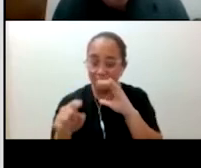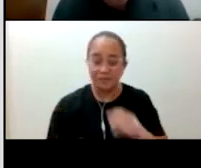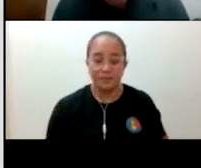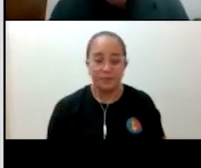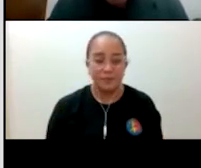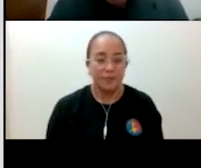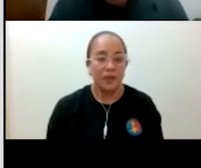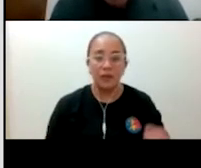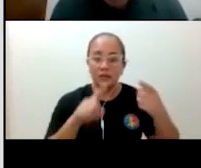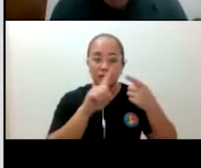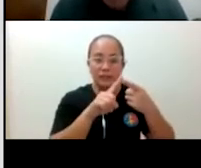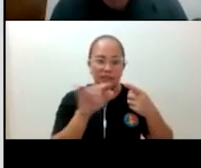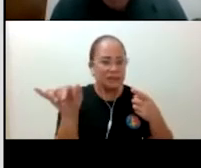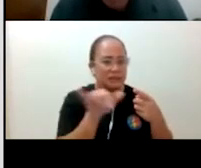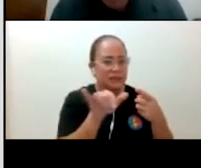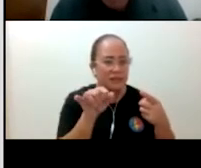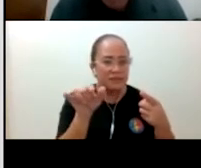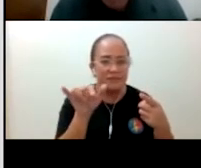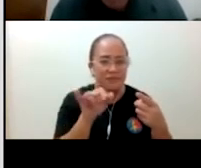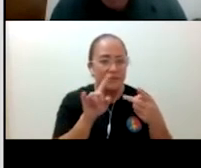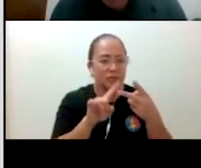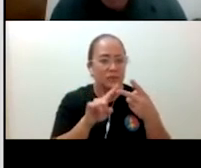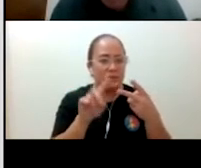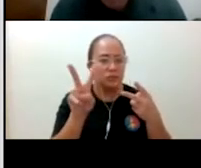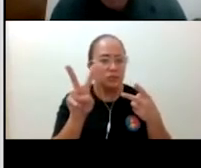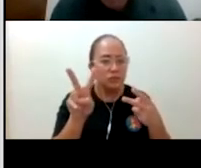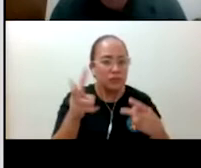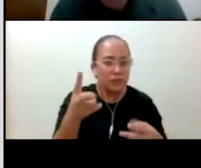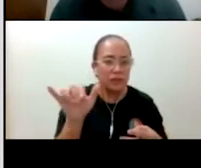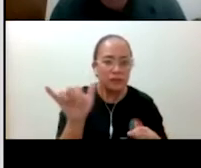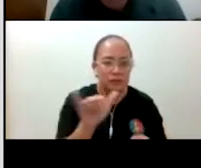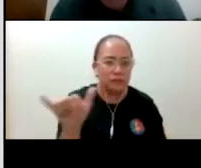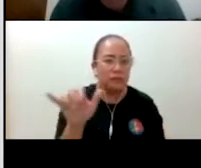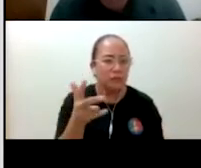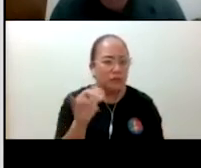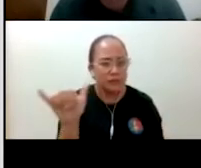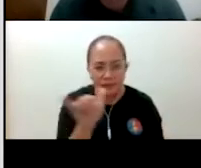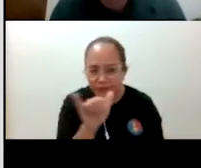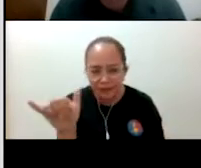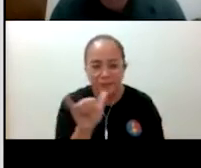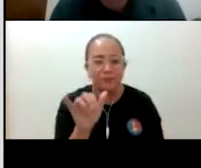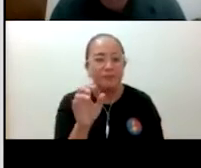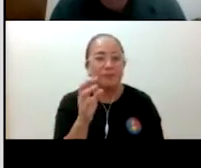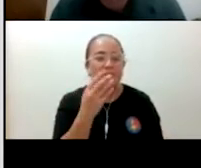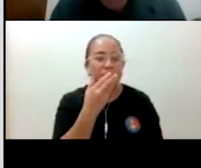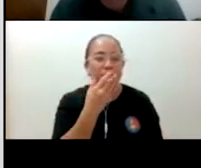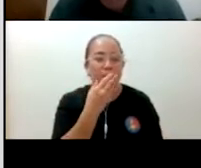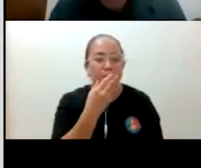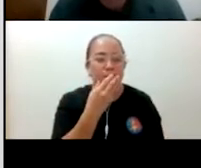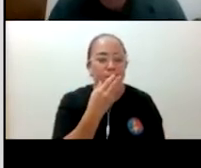So 1 is the same, 2 is the same, 3 is the same,